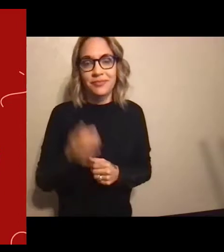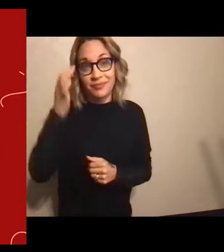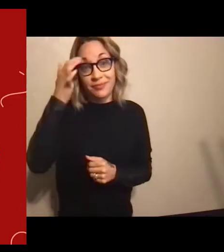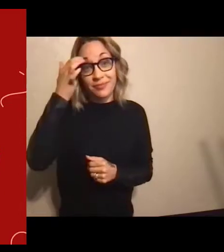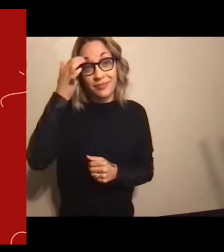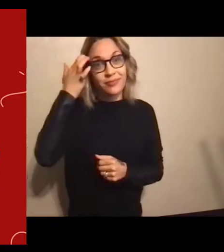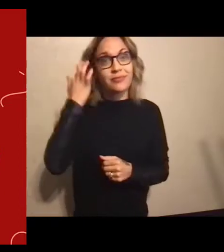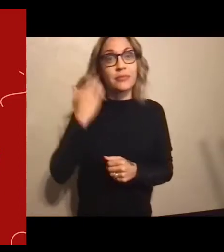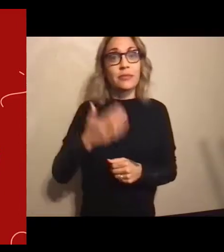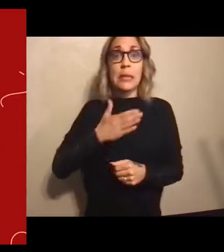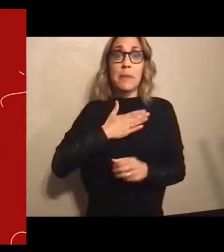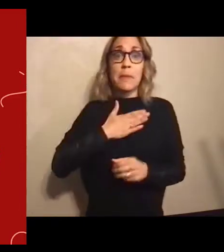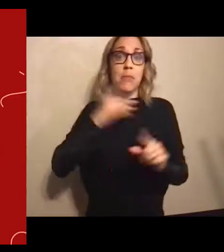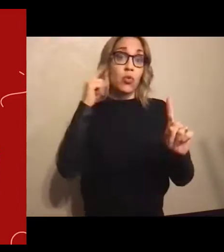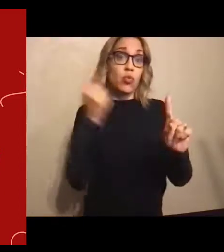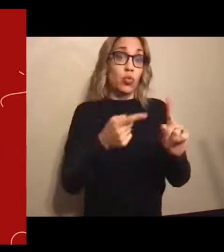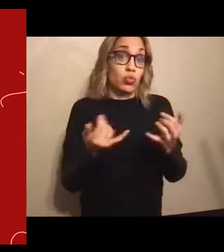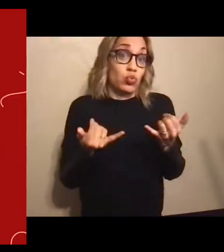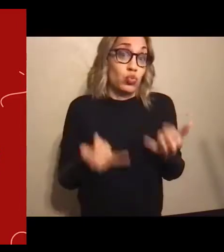do.